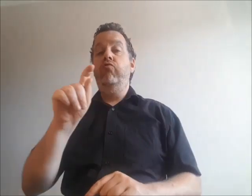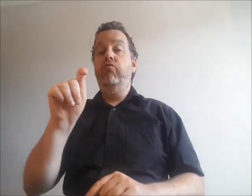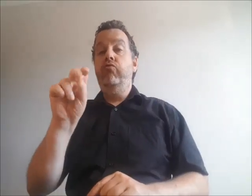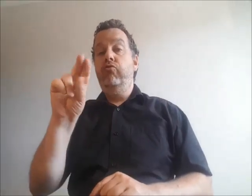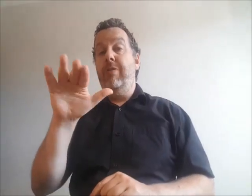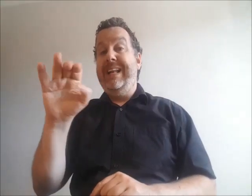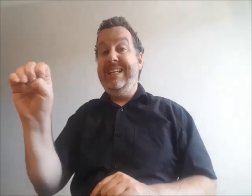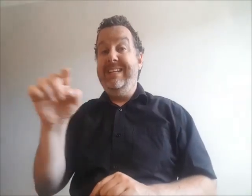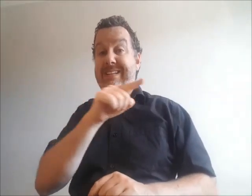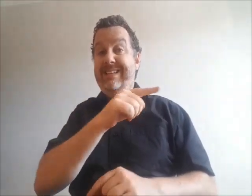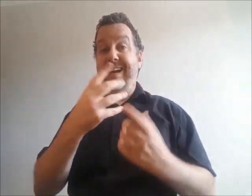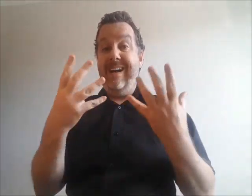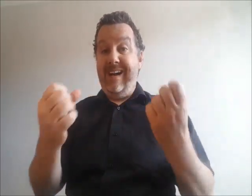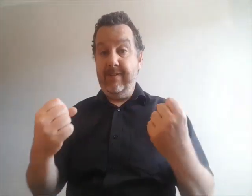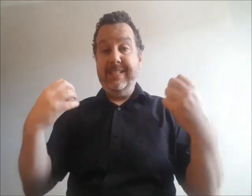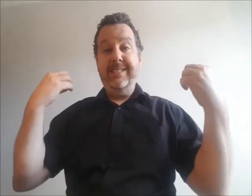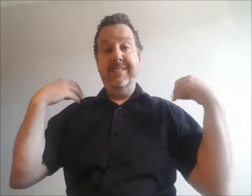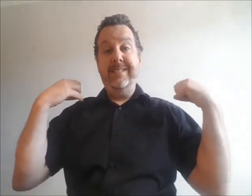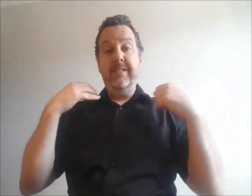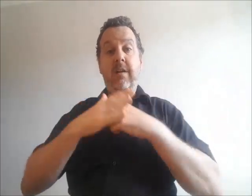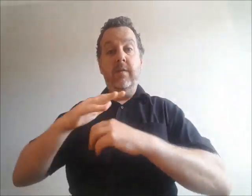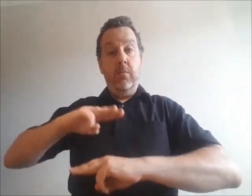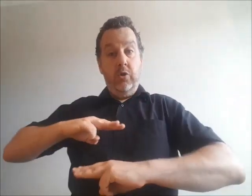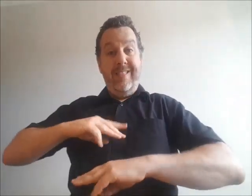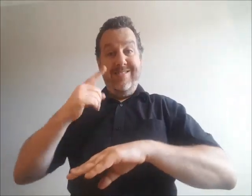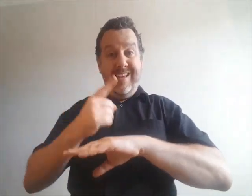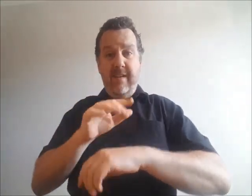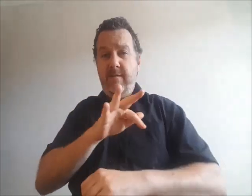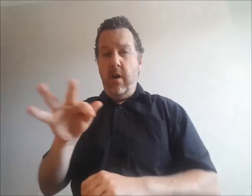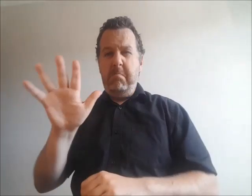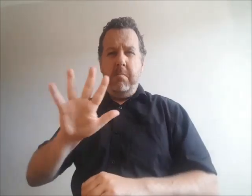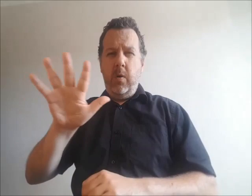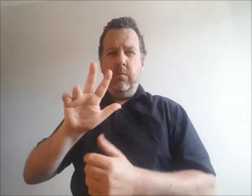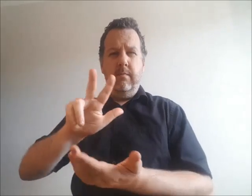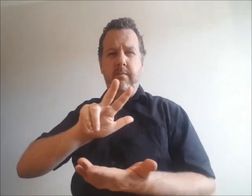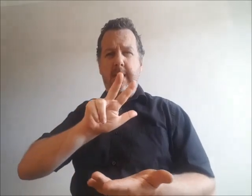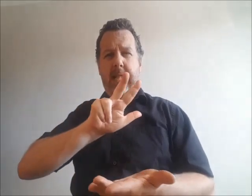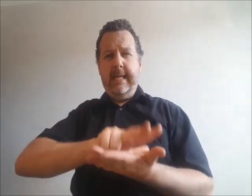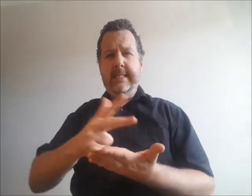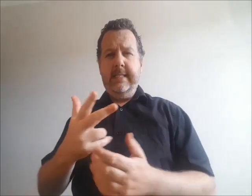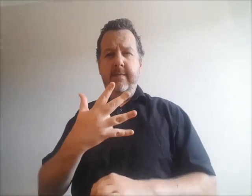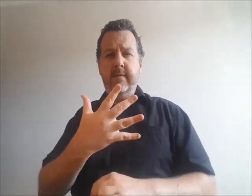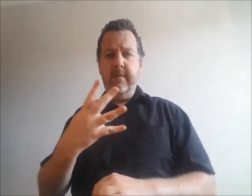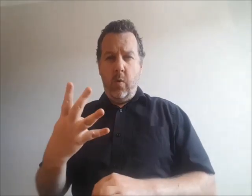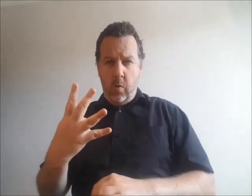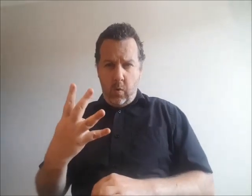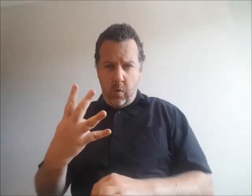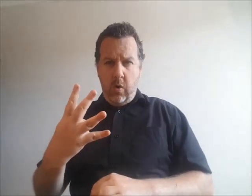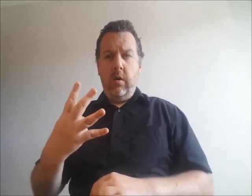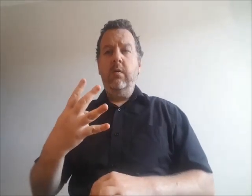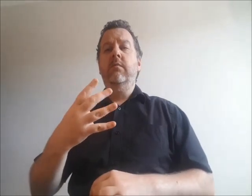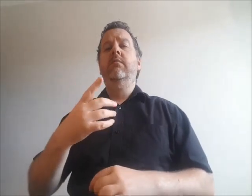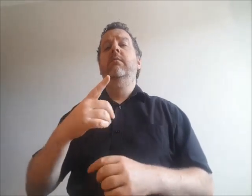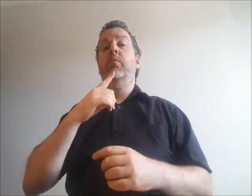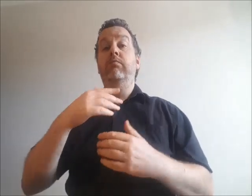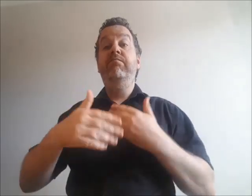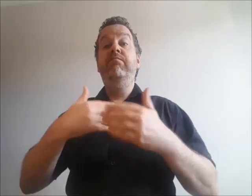just explain that now. So there were Sisters of Mercy. There was an order of the Sisters of Mercy from around 1854 in